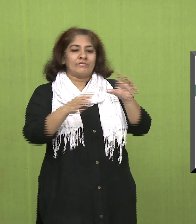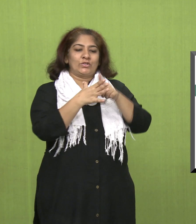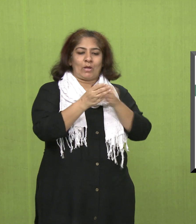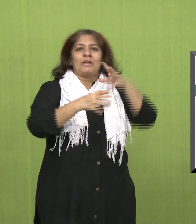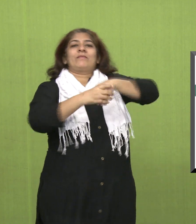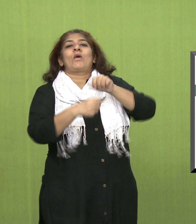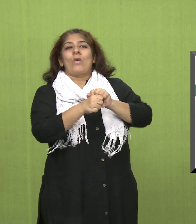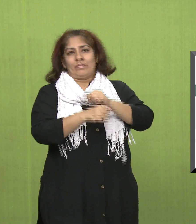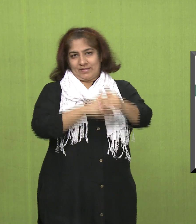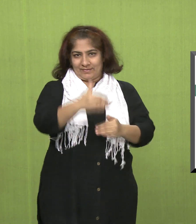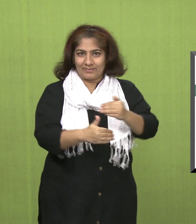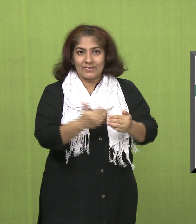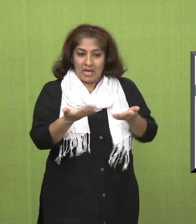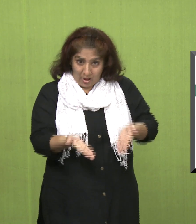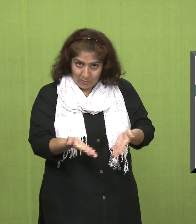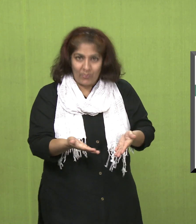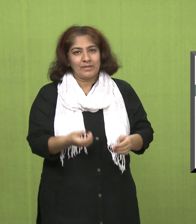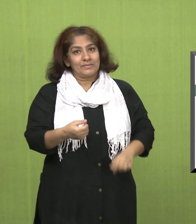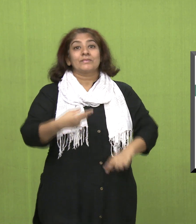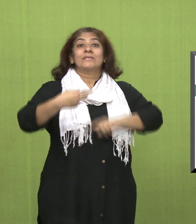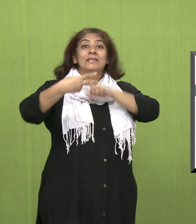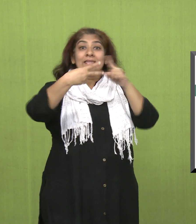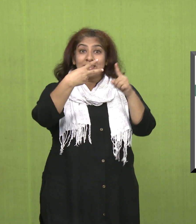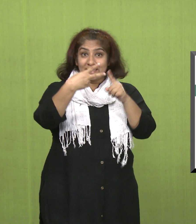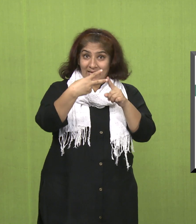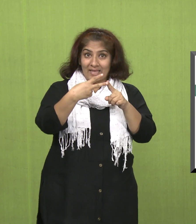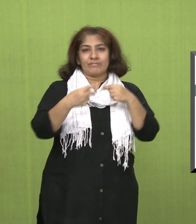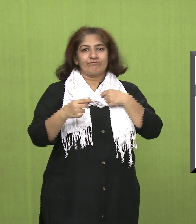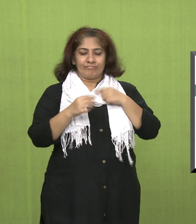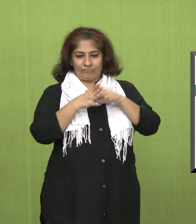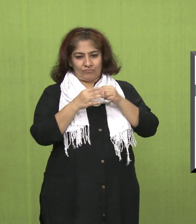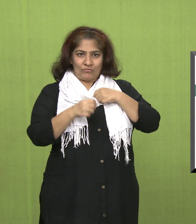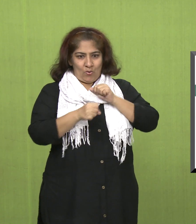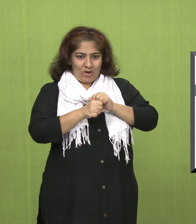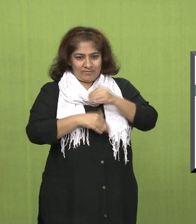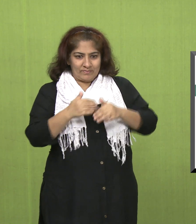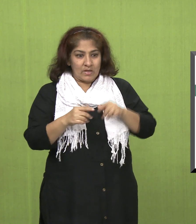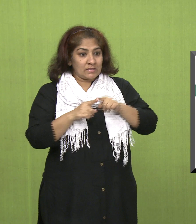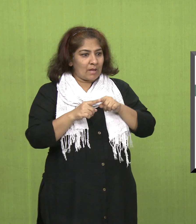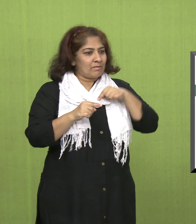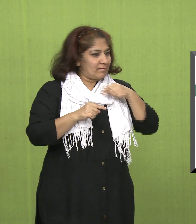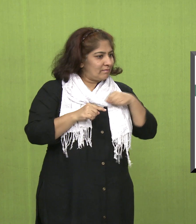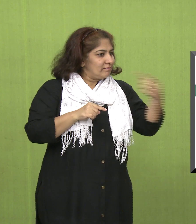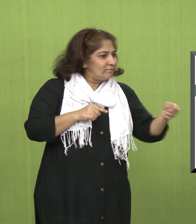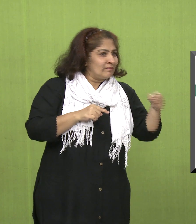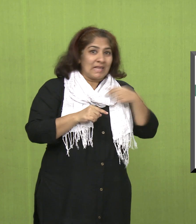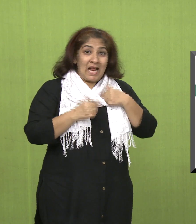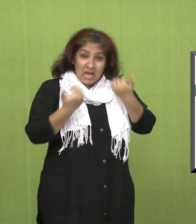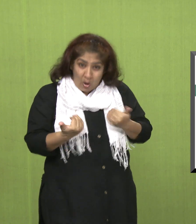and we call them, so that is known as previous applicants. And the second is